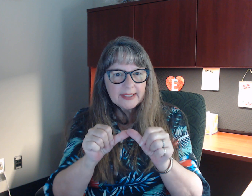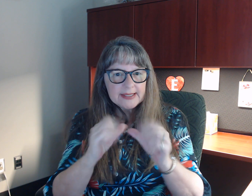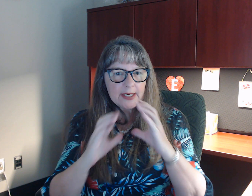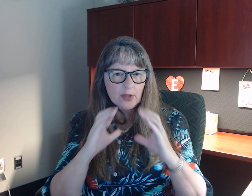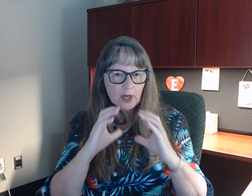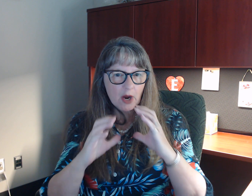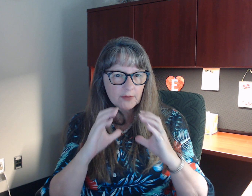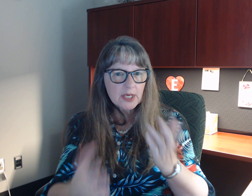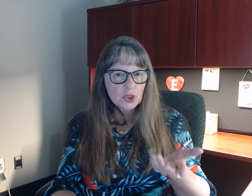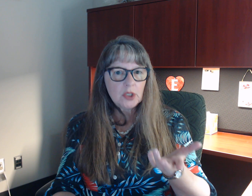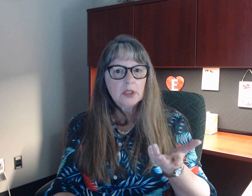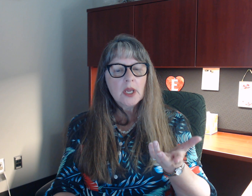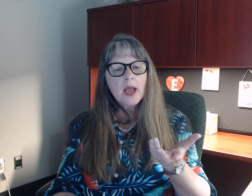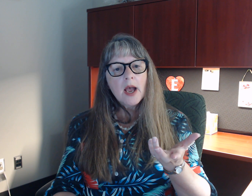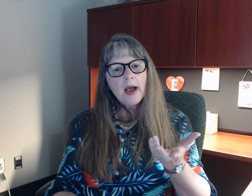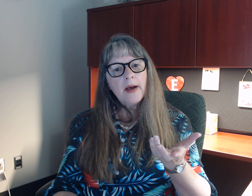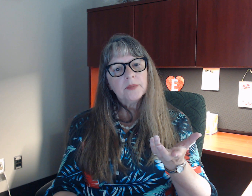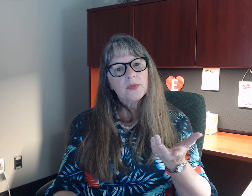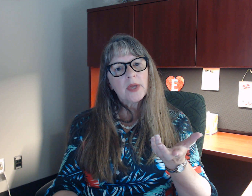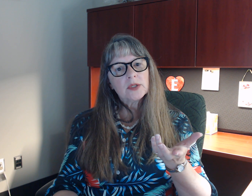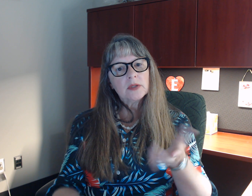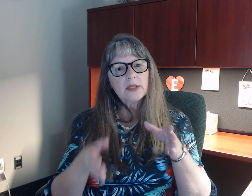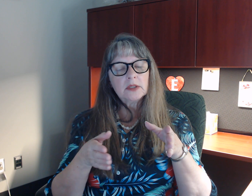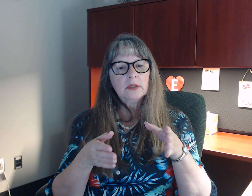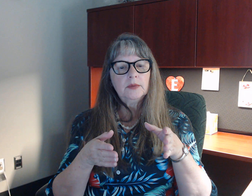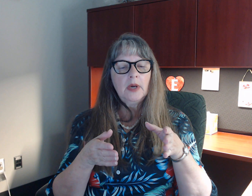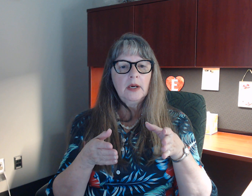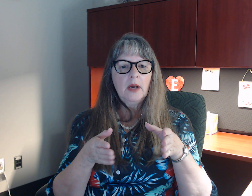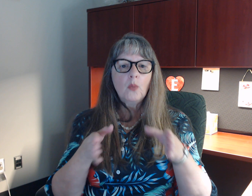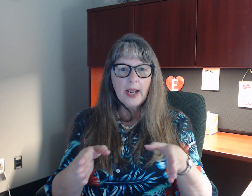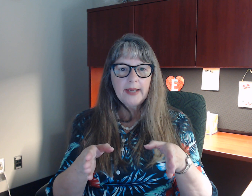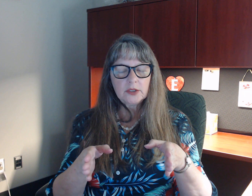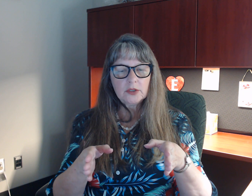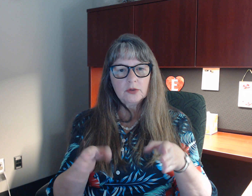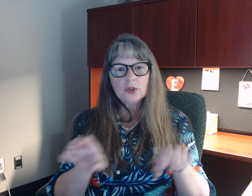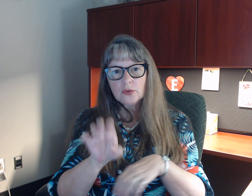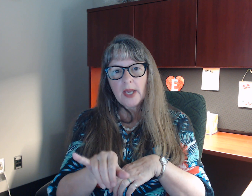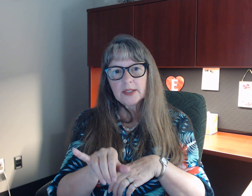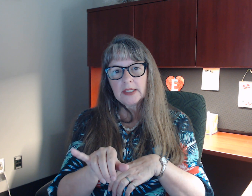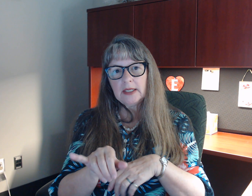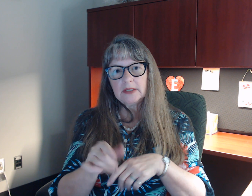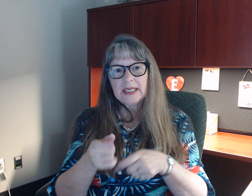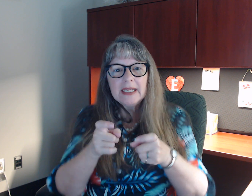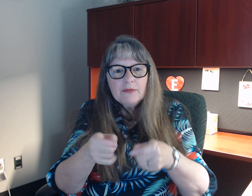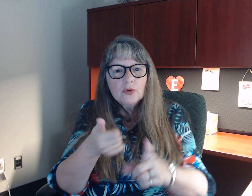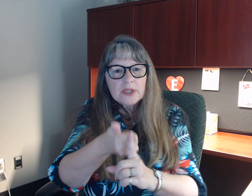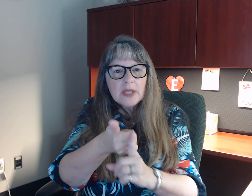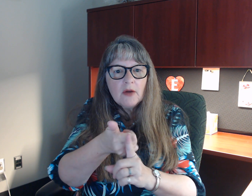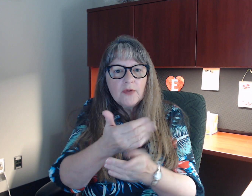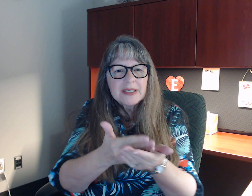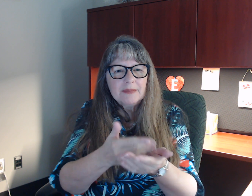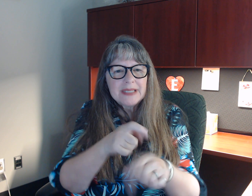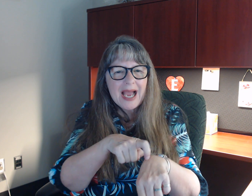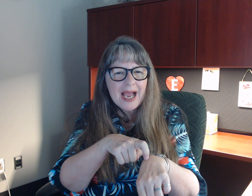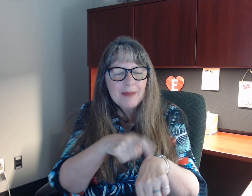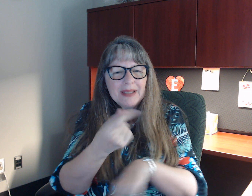continue the conversation. So that's a way to do that, to give yourself some time, a little